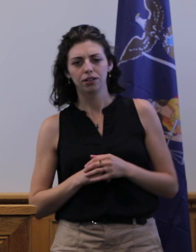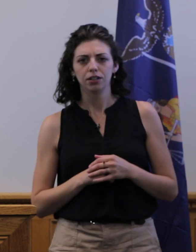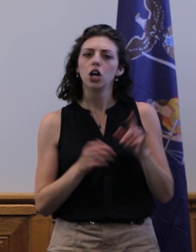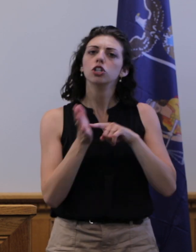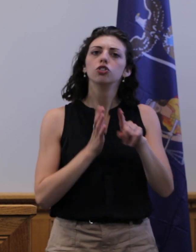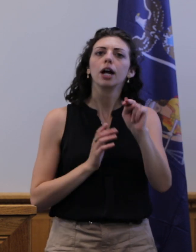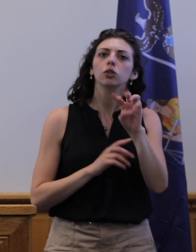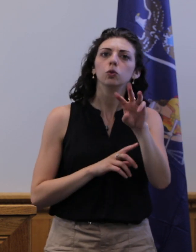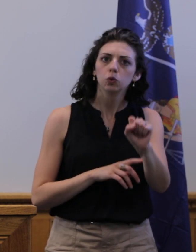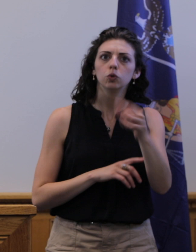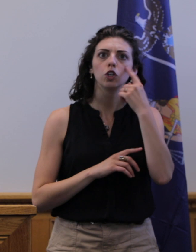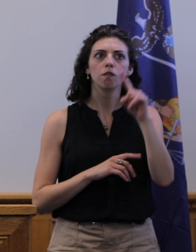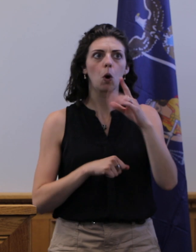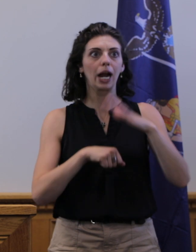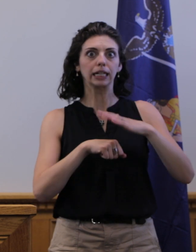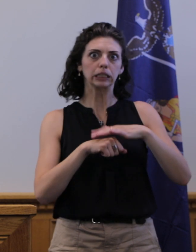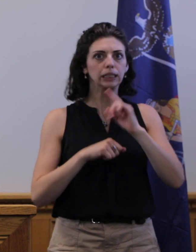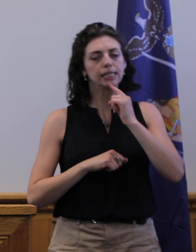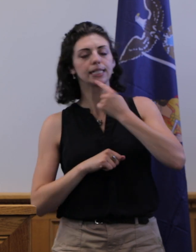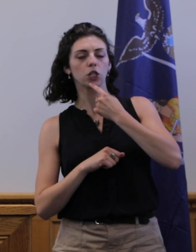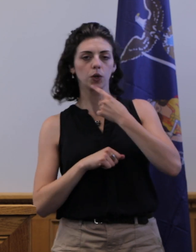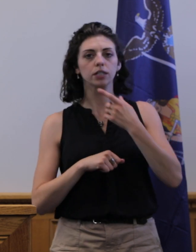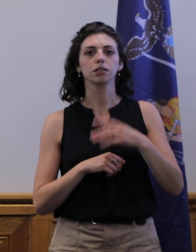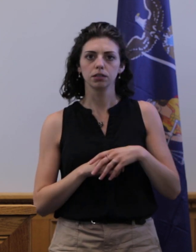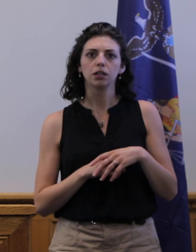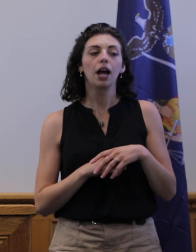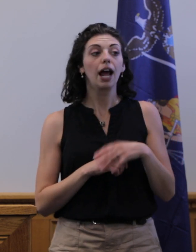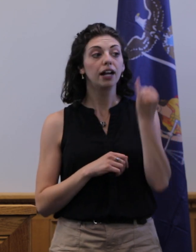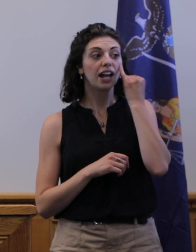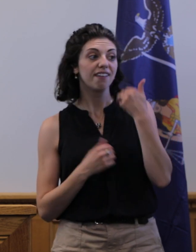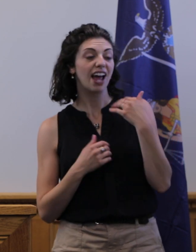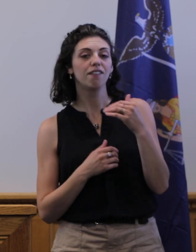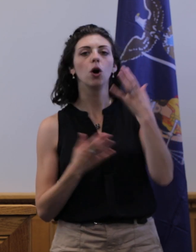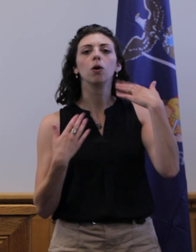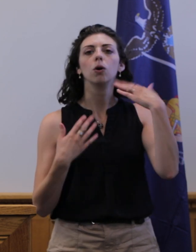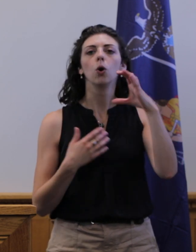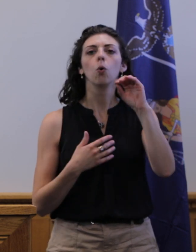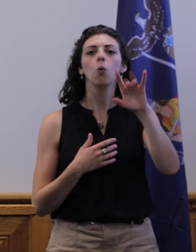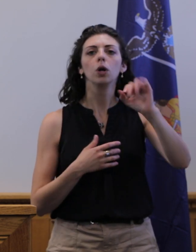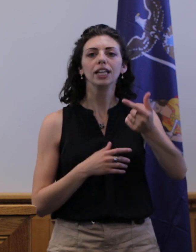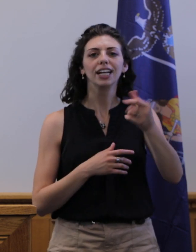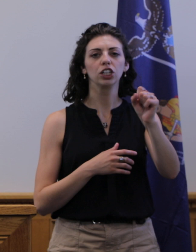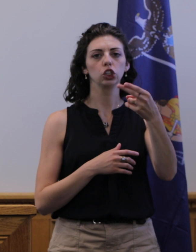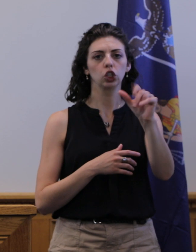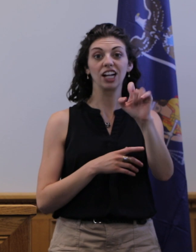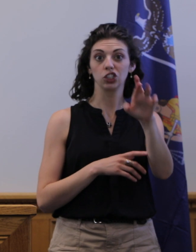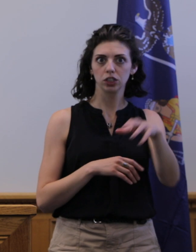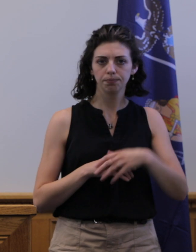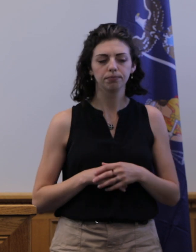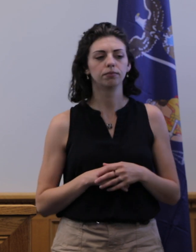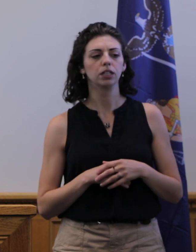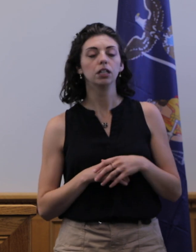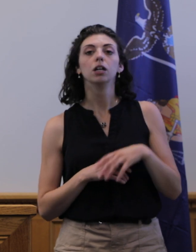extreme heat alerts and safety tips, and learn about any cooling shelters in your area. Know the signs. Learn